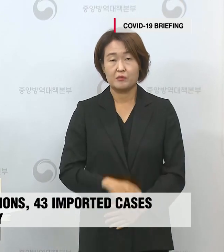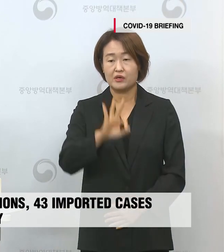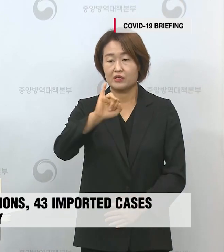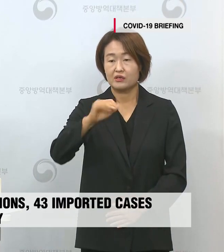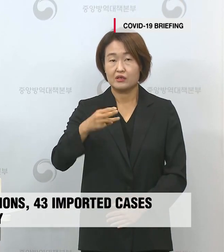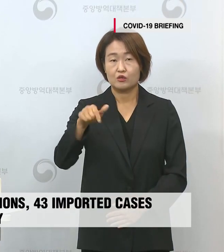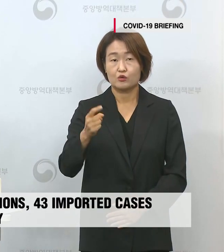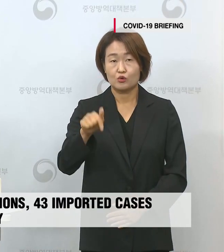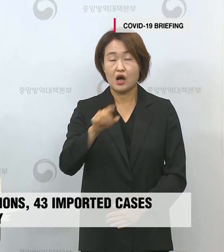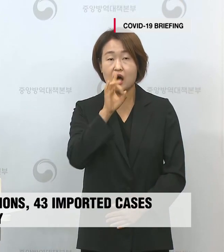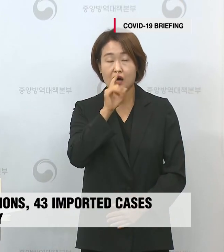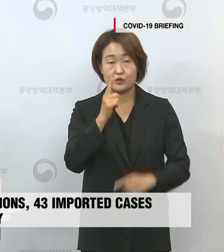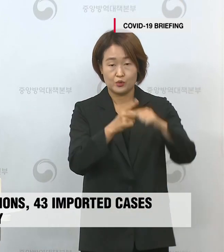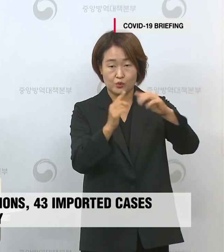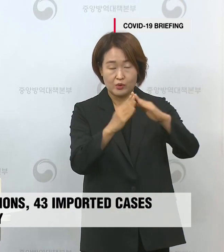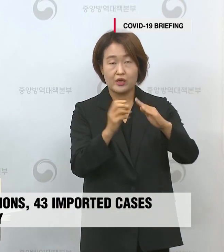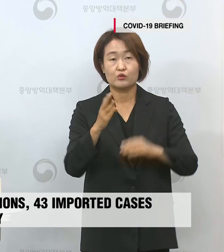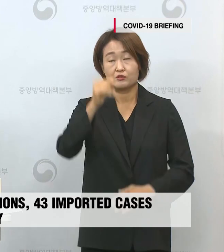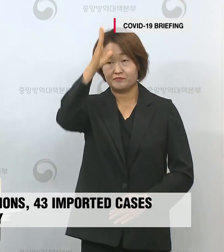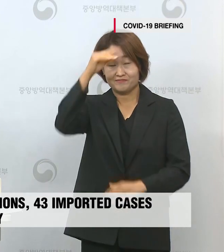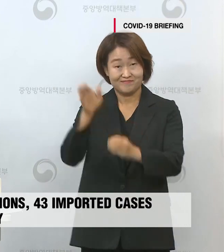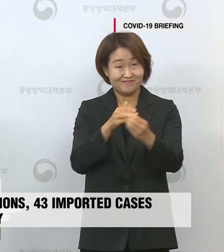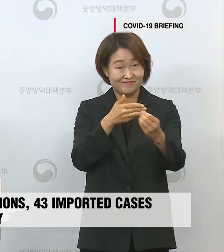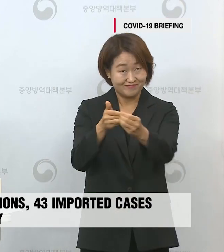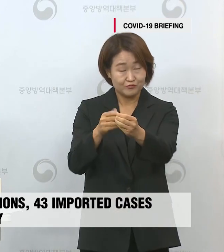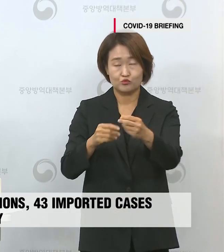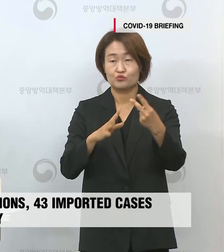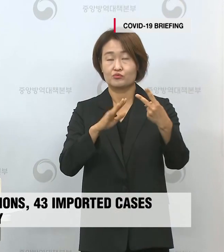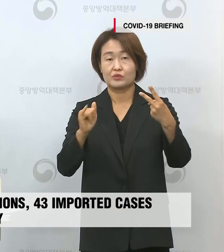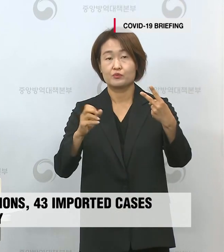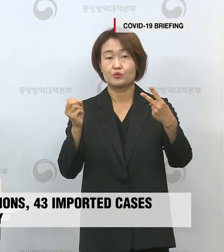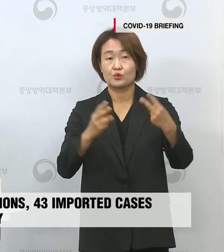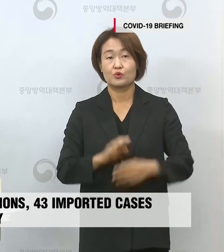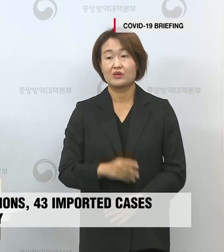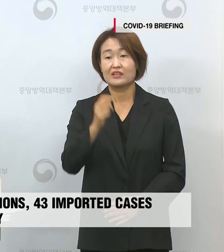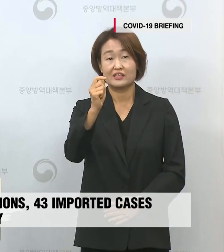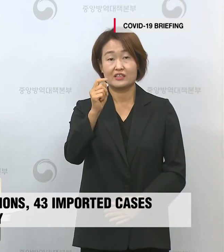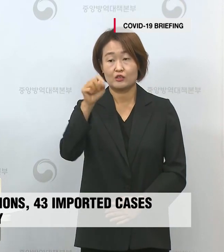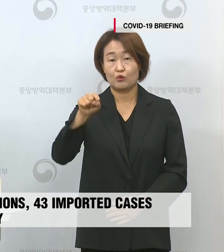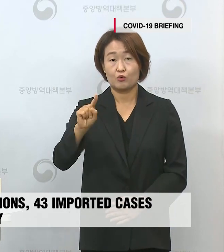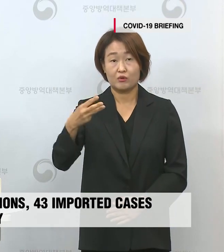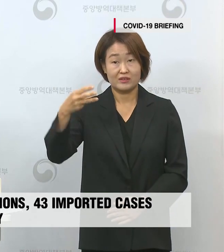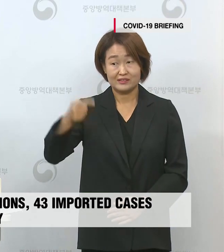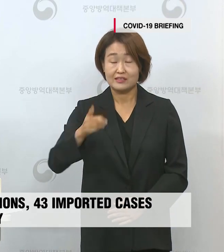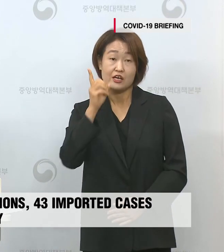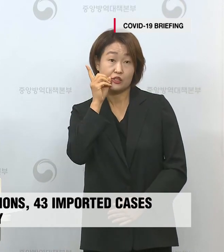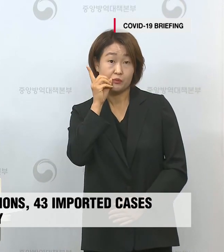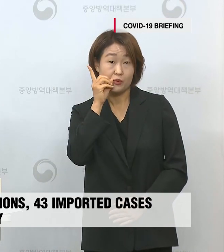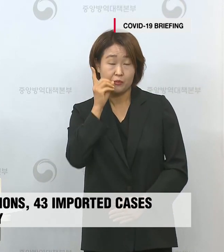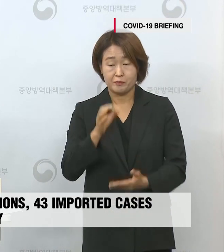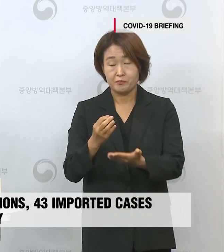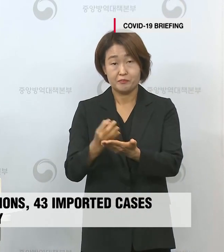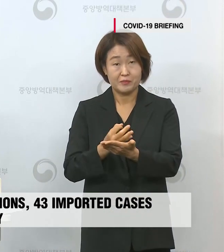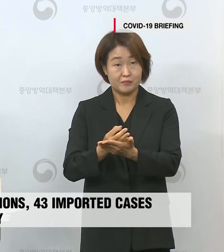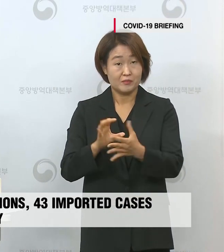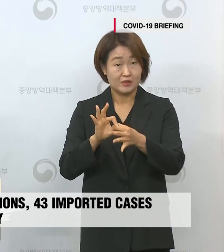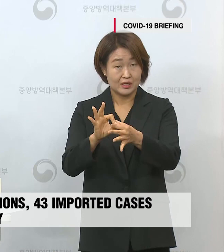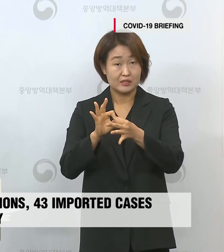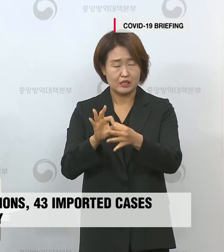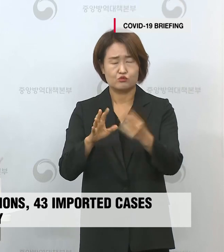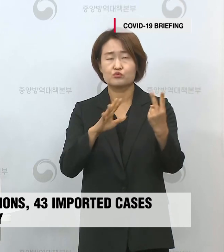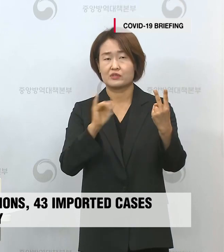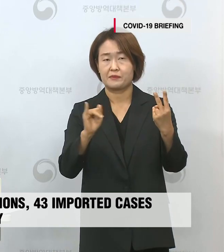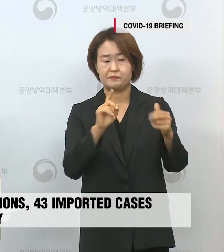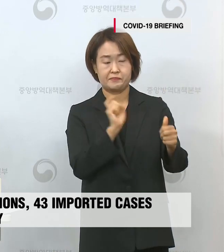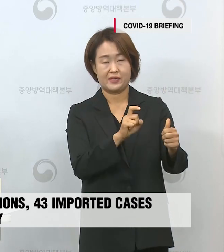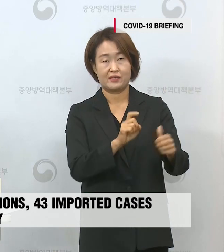City, and one of them was from the Central Church, and 1 from a badminton group, and